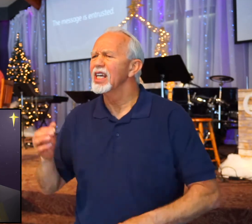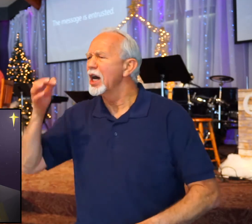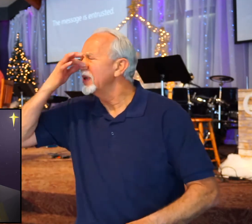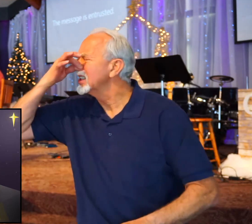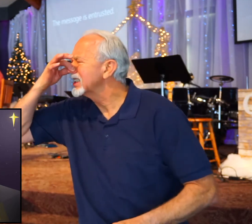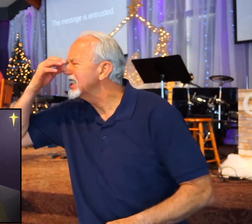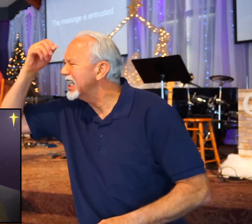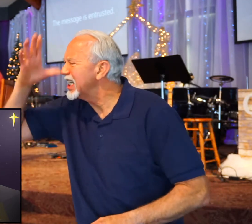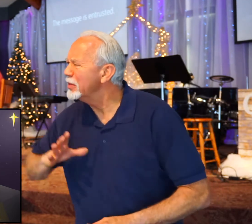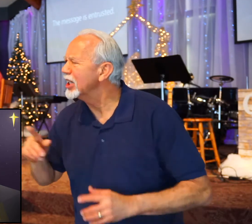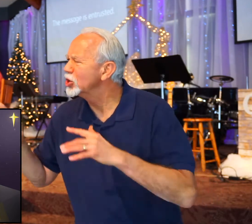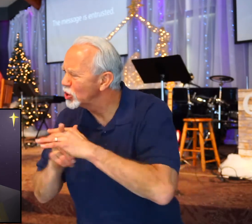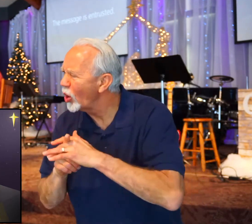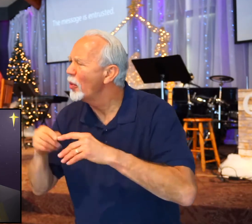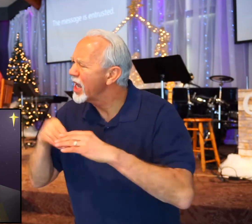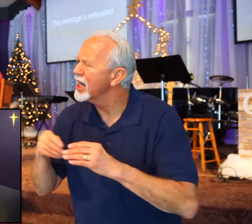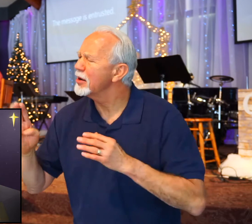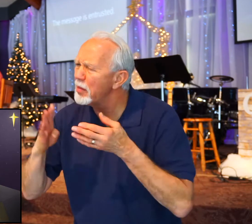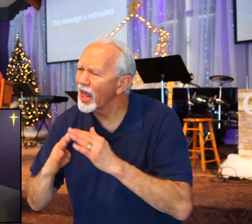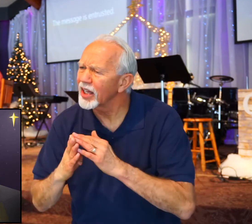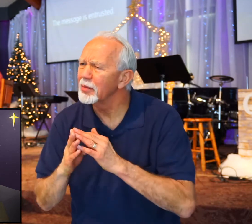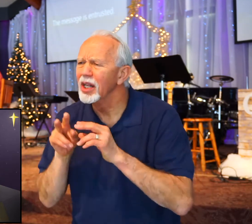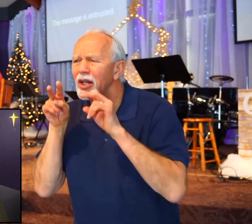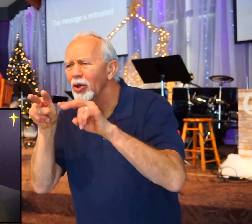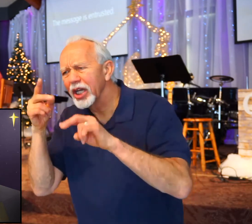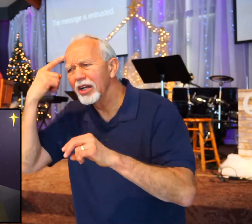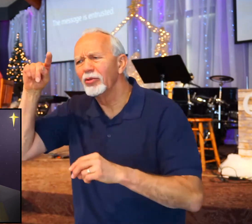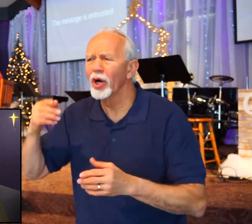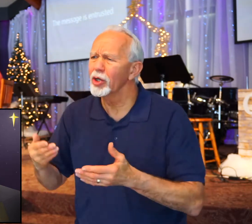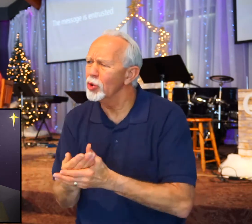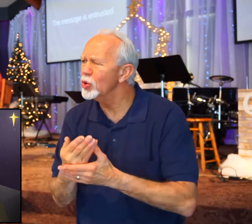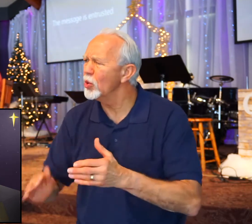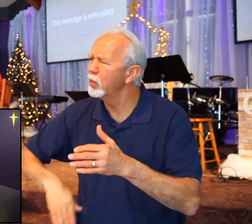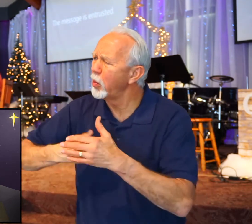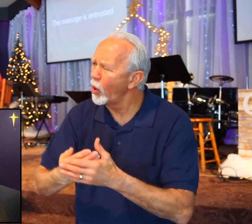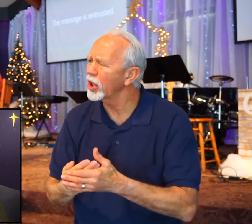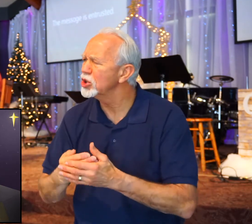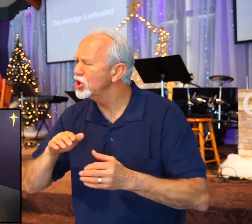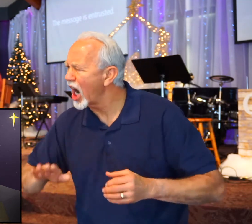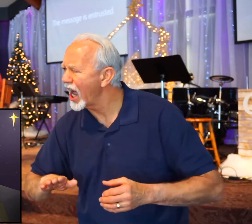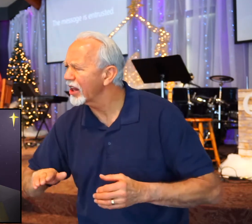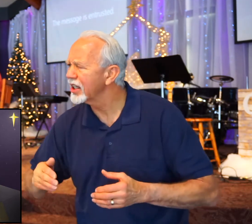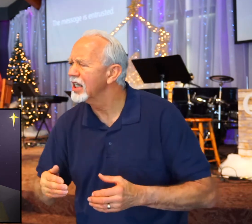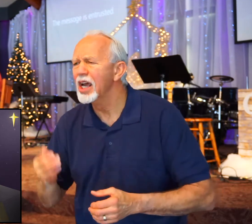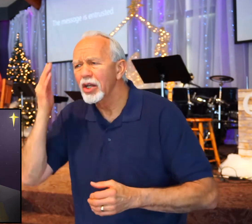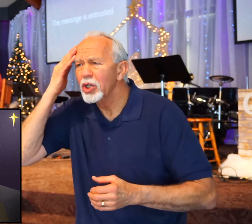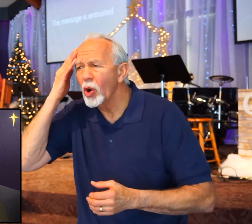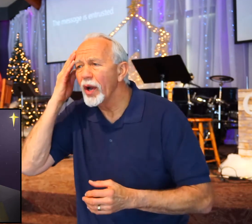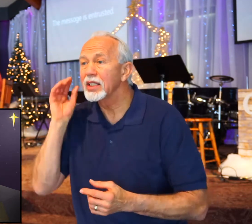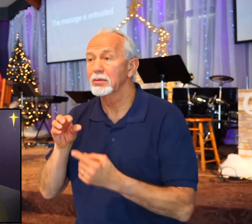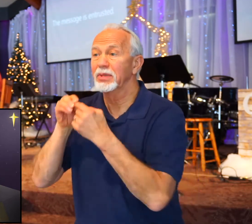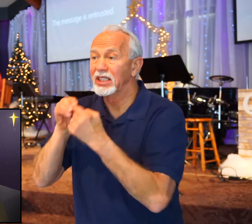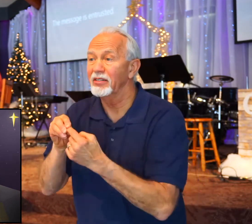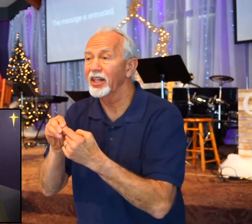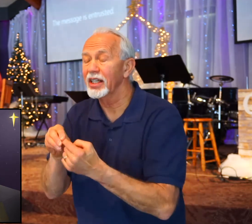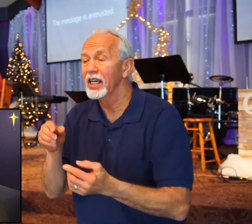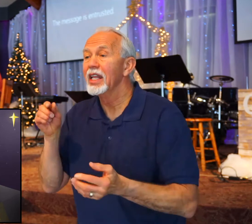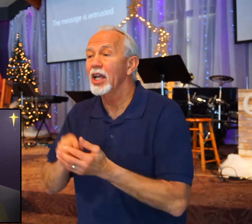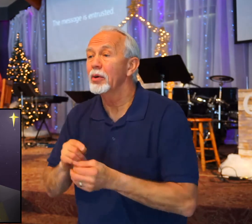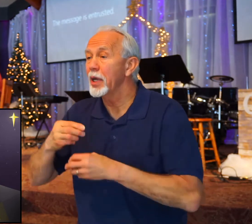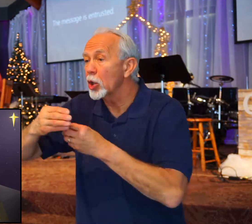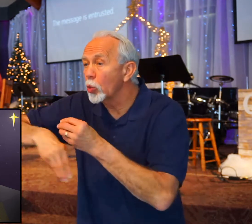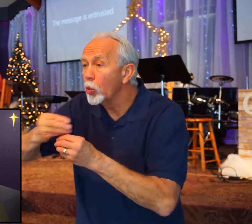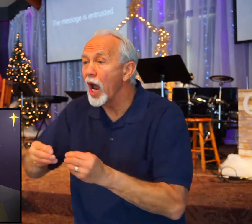men, show up in Bethlehem looking for a newborn child, knowing specifically that he would be